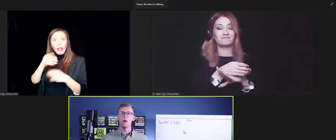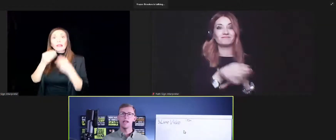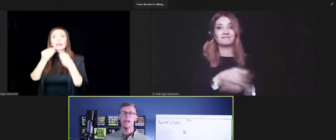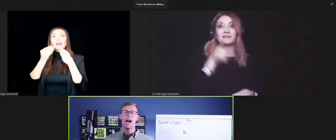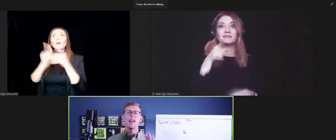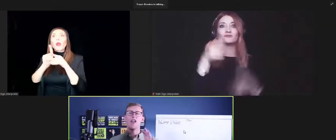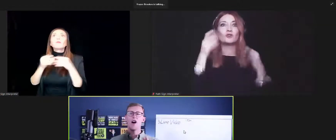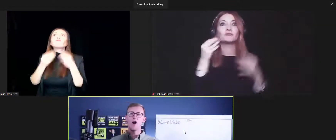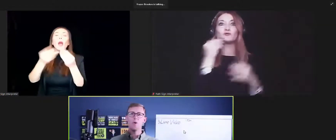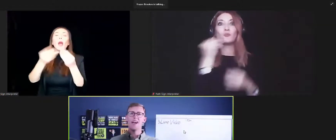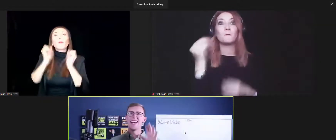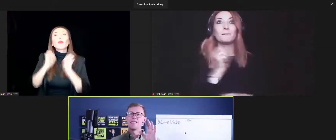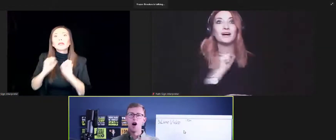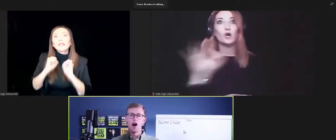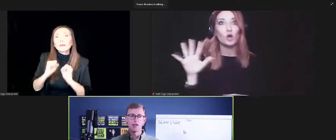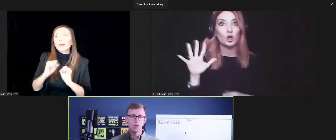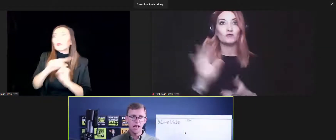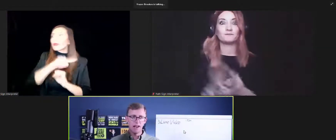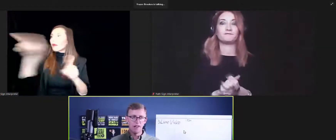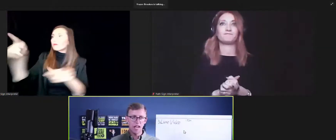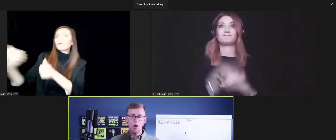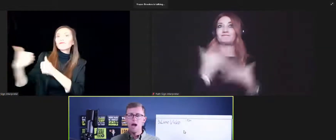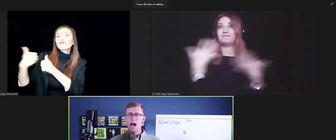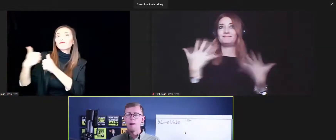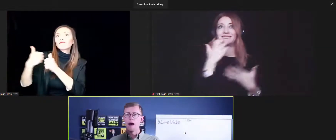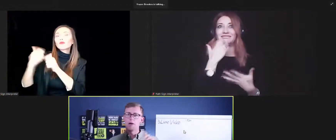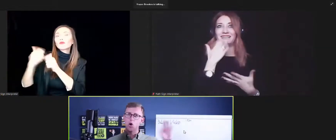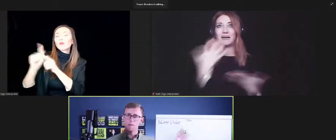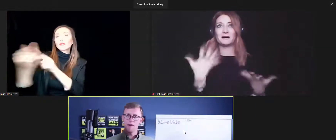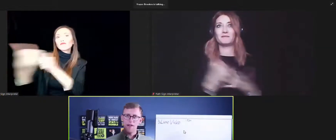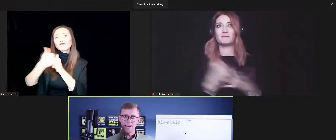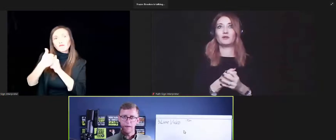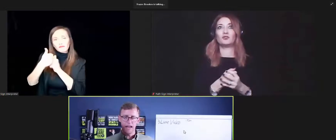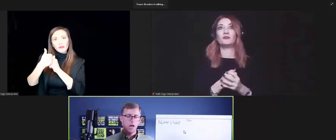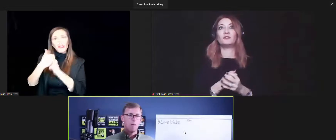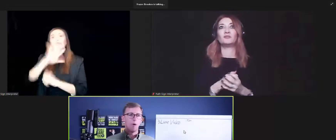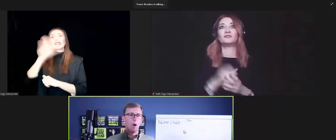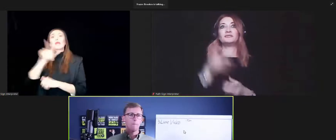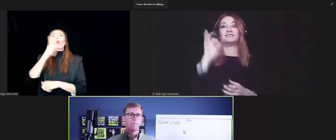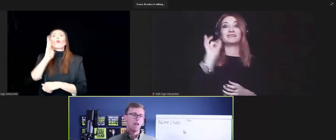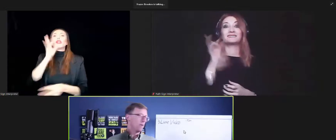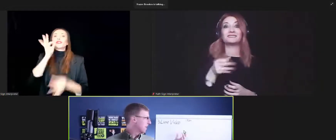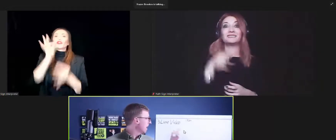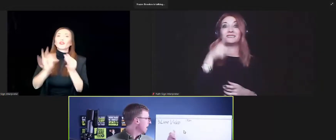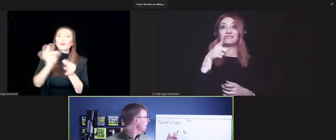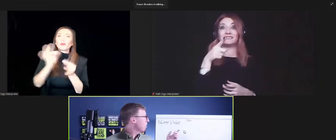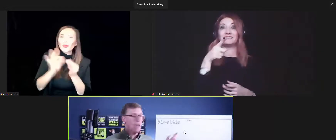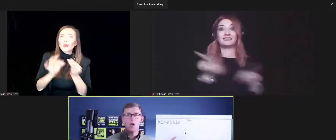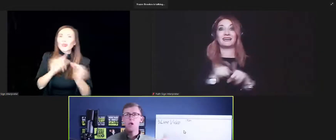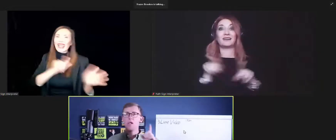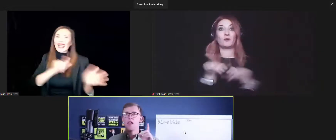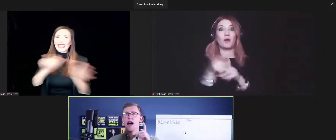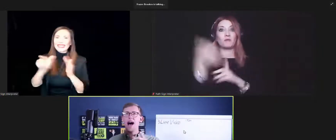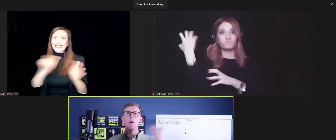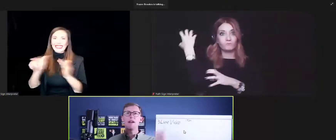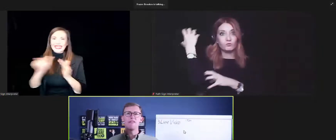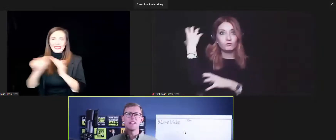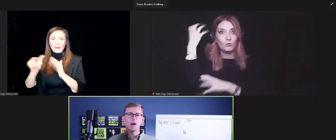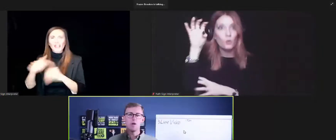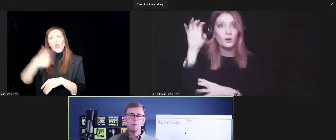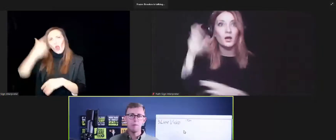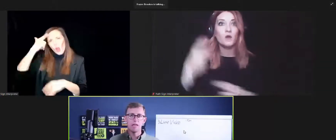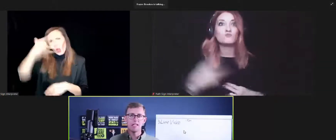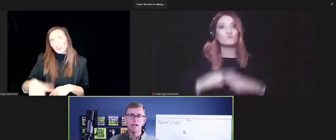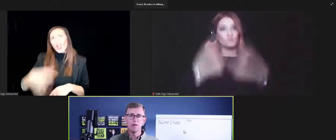every week, and I know it's hard to do live video. I'm going to talk about that in a minute, but well, in a little bit. How many